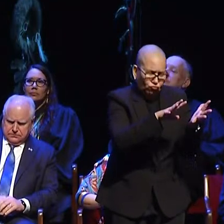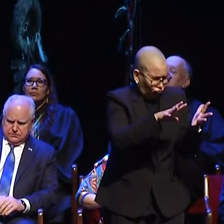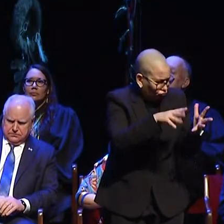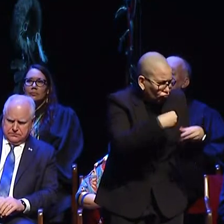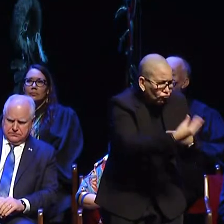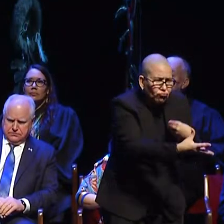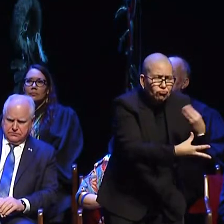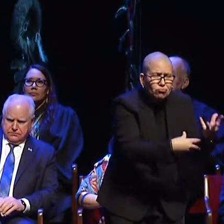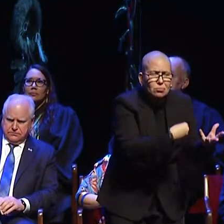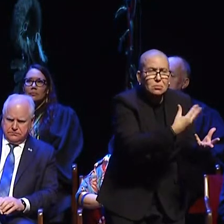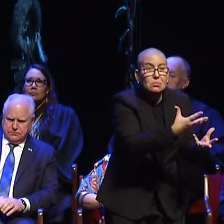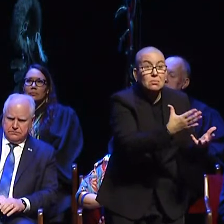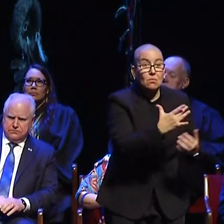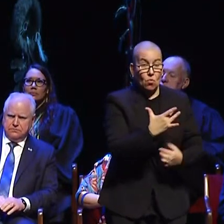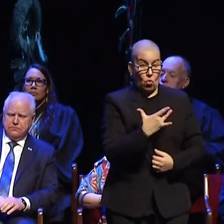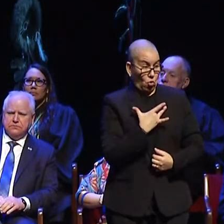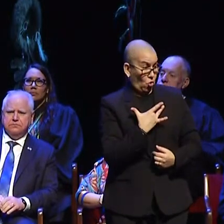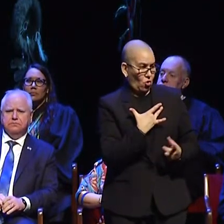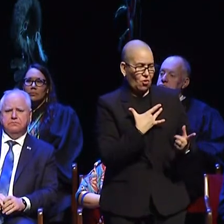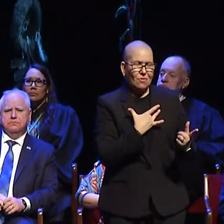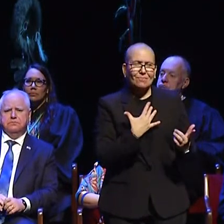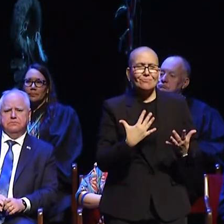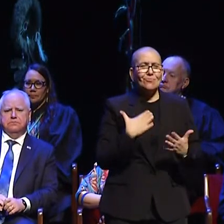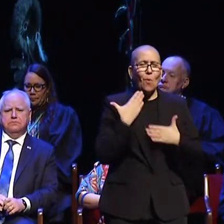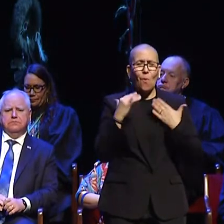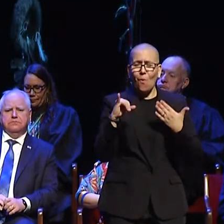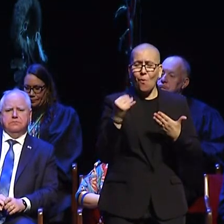the suffering can immerse their sorrows,